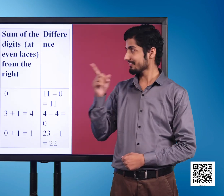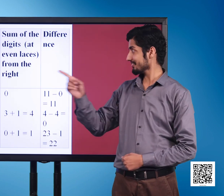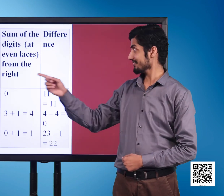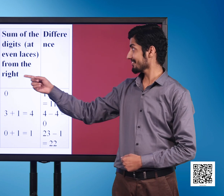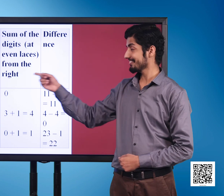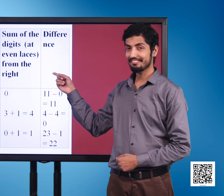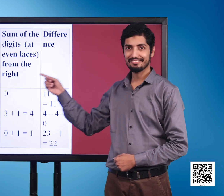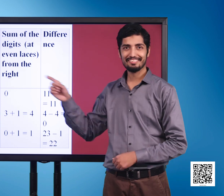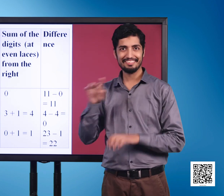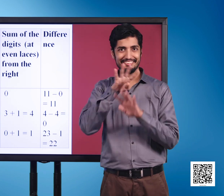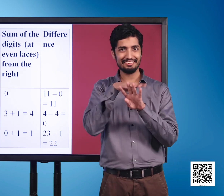table with 4 columns.